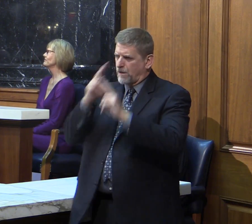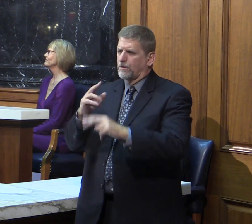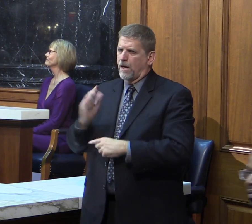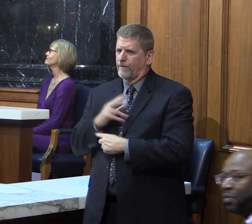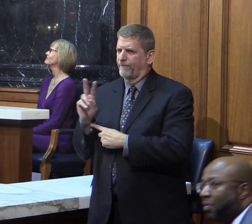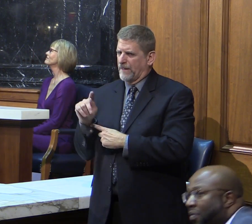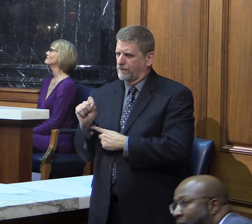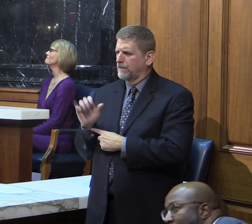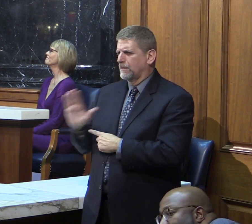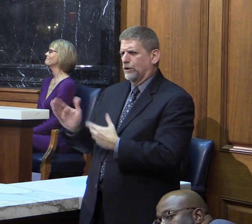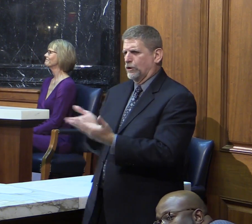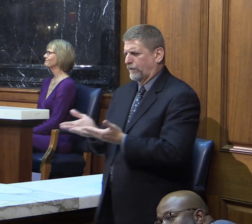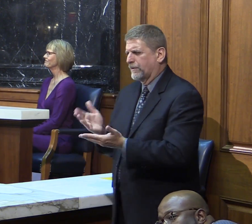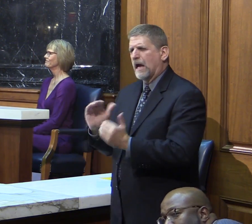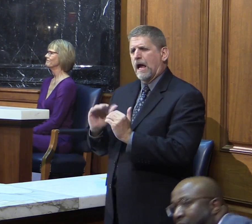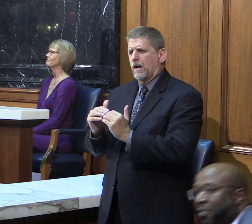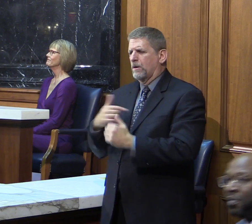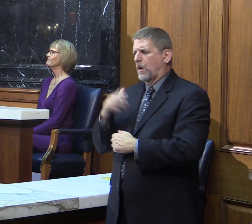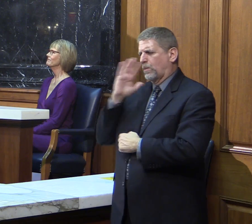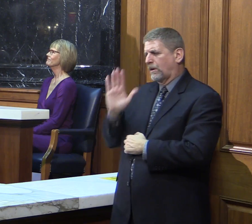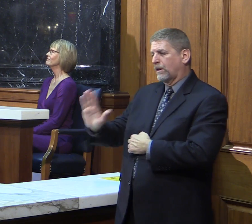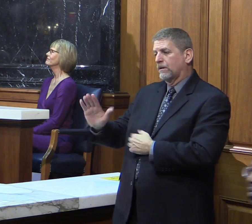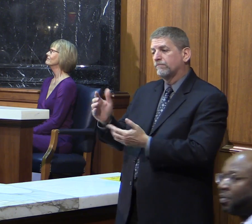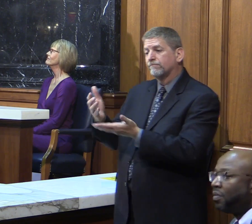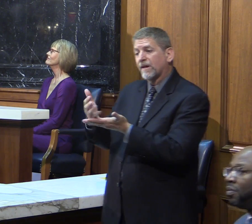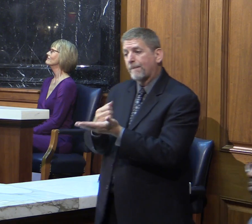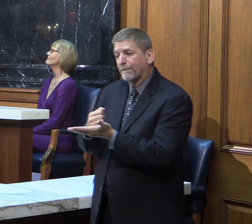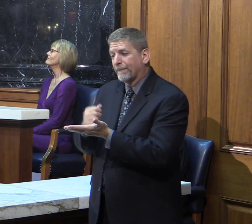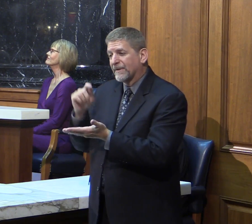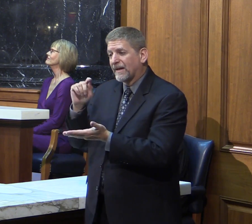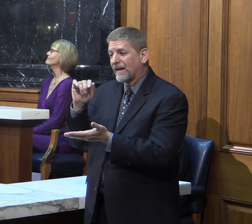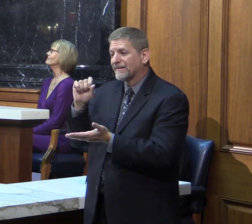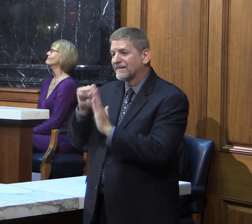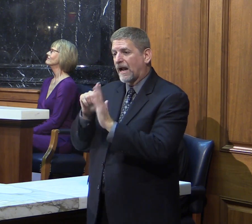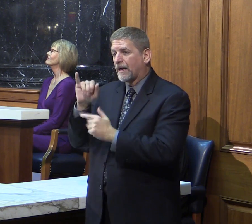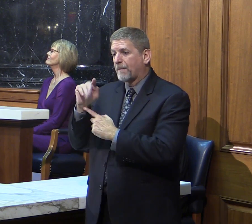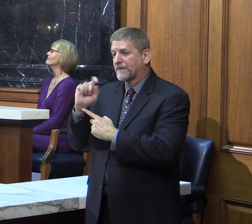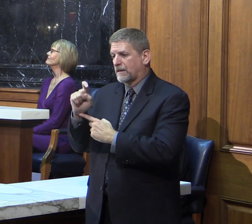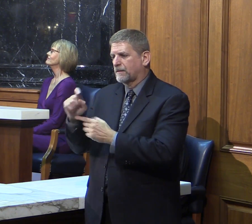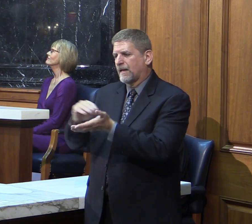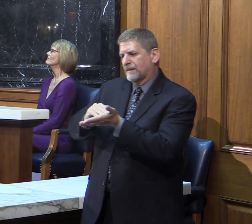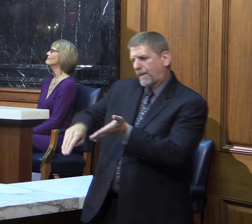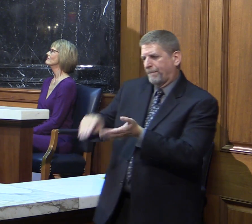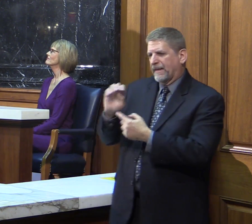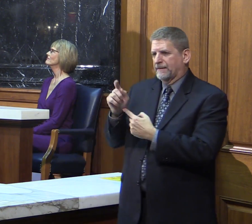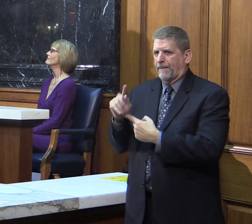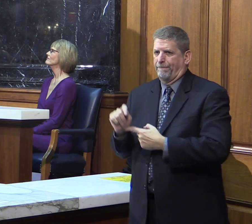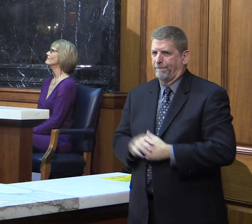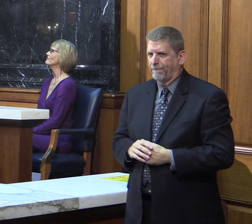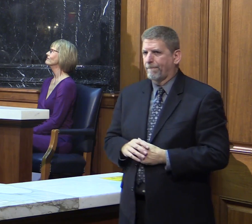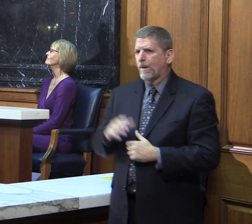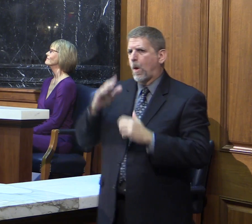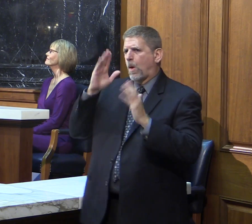Exempting their pensions from state income tax, which will make it easier for them to stay here and attract other patriots to our